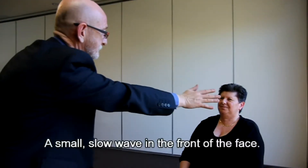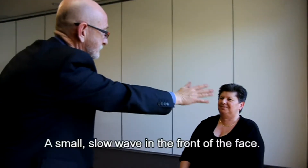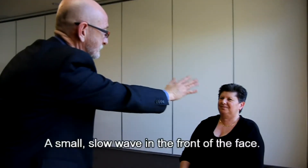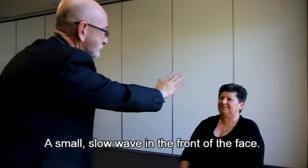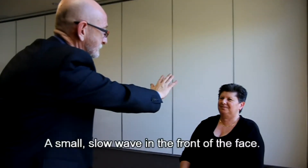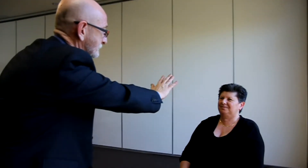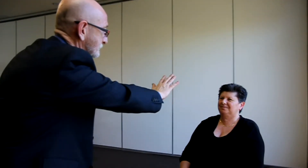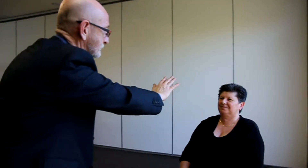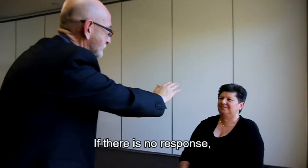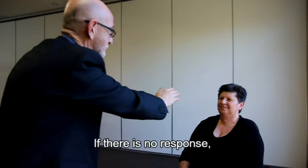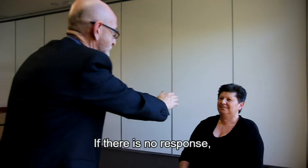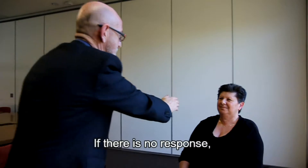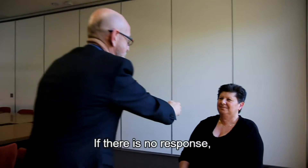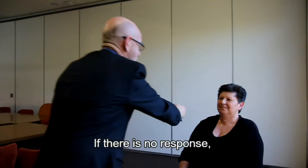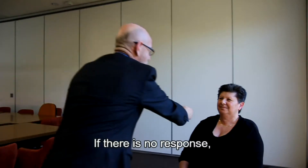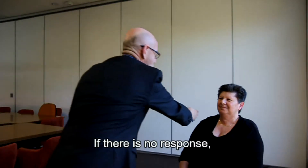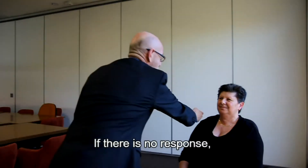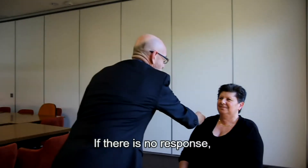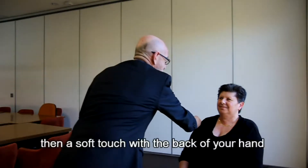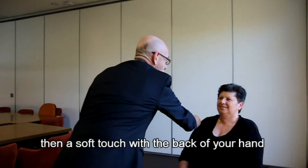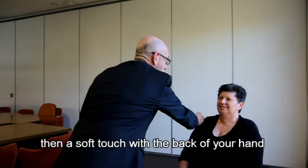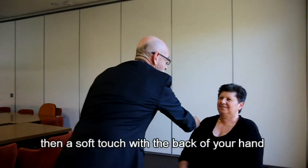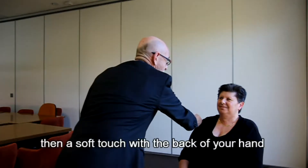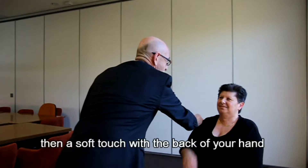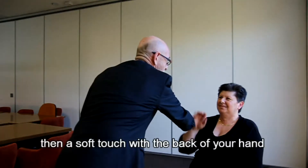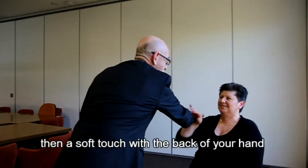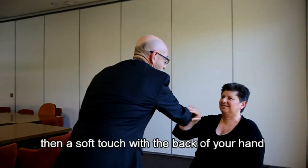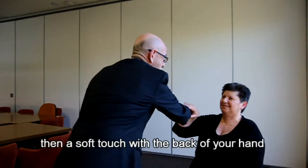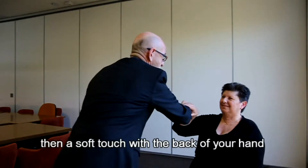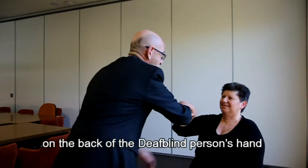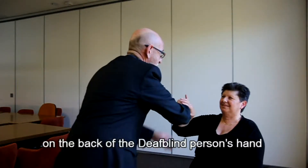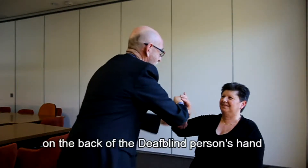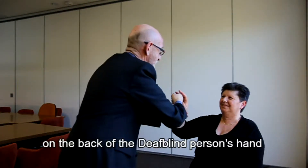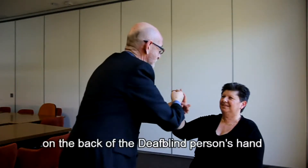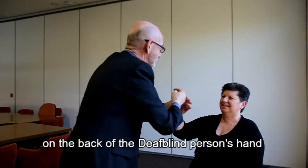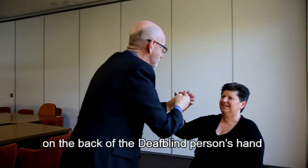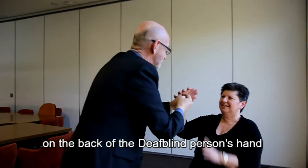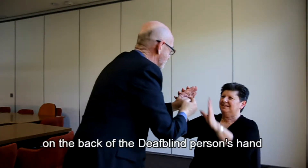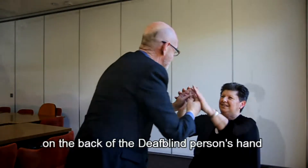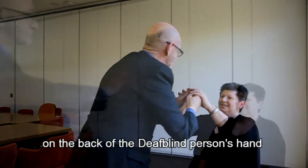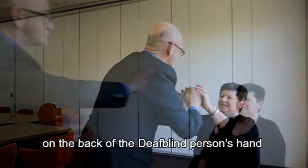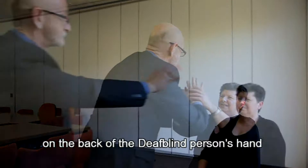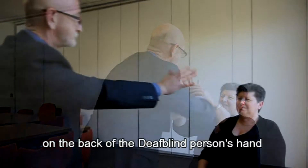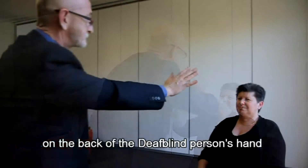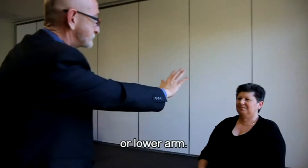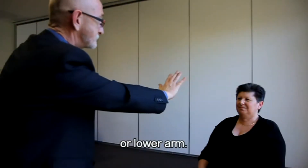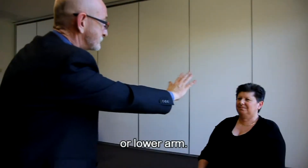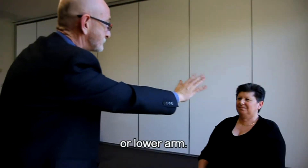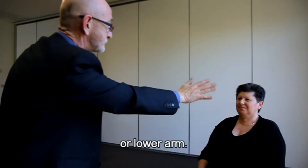face. If there is no response, then a soft touch with the back of your hand on the back of the deafblind person's hand or lower arm.